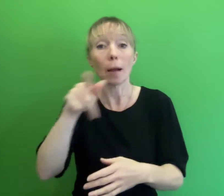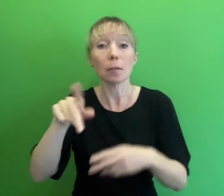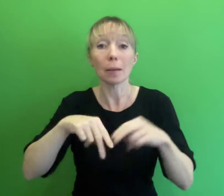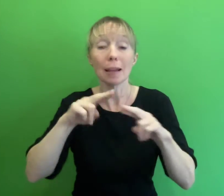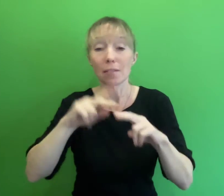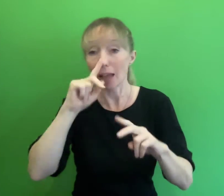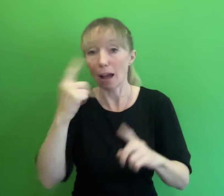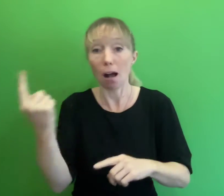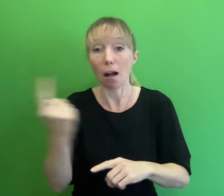session.